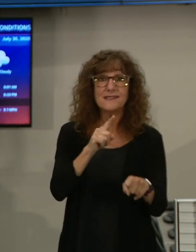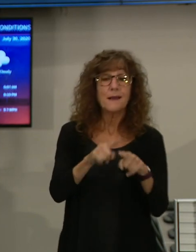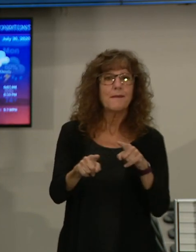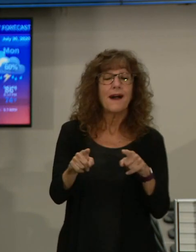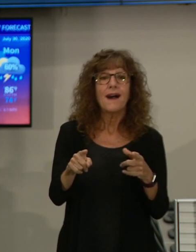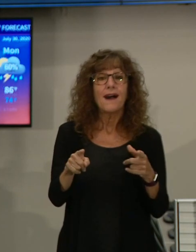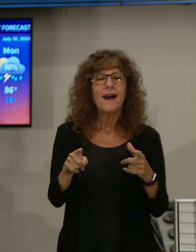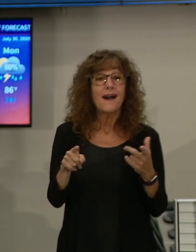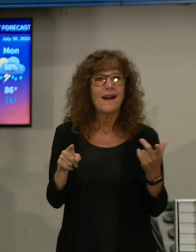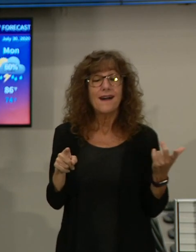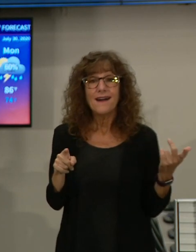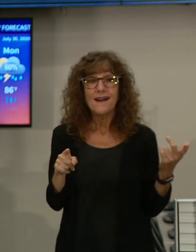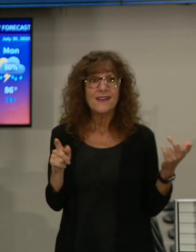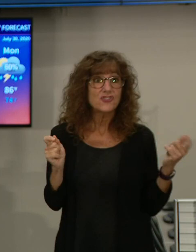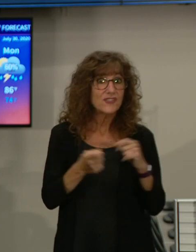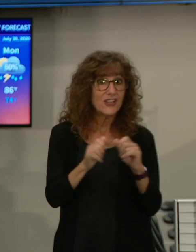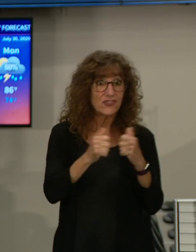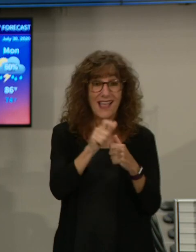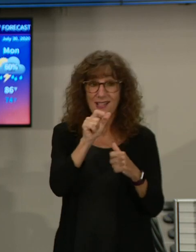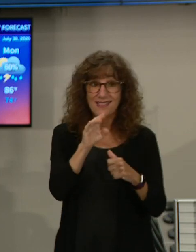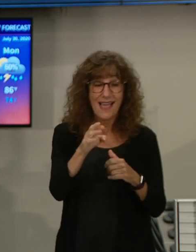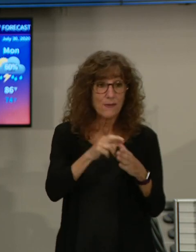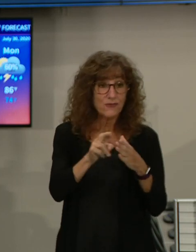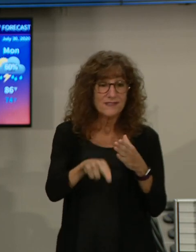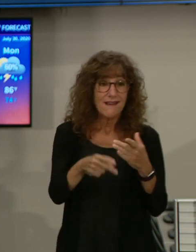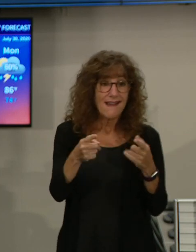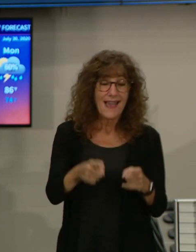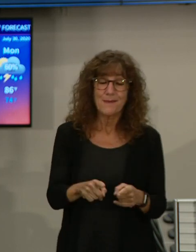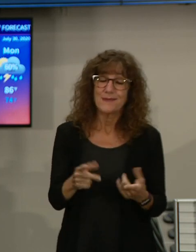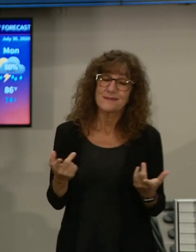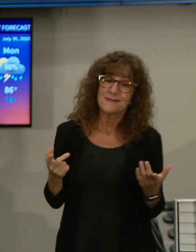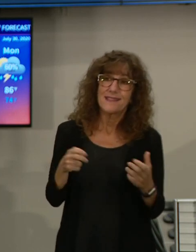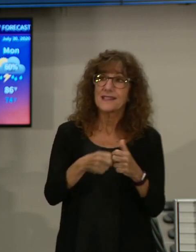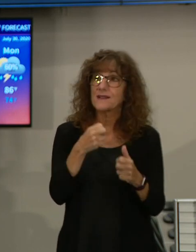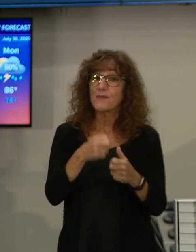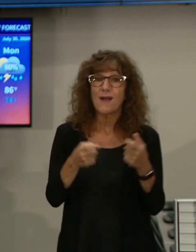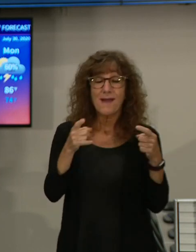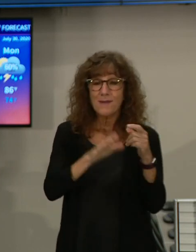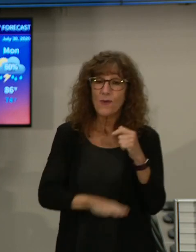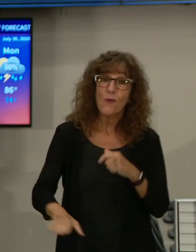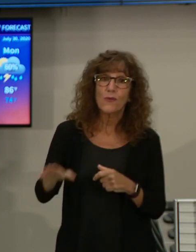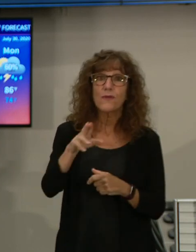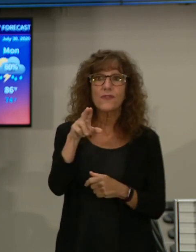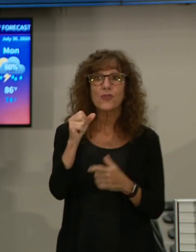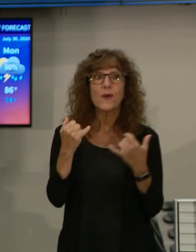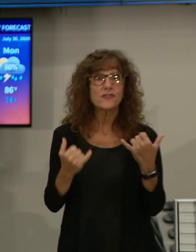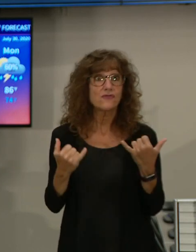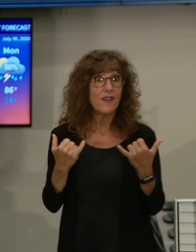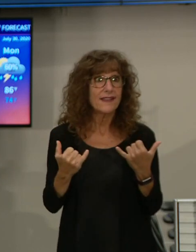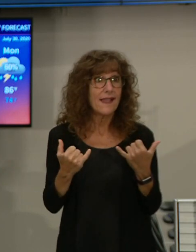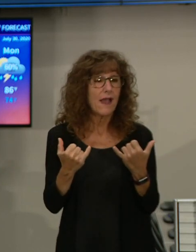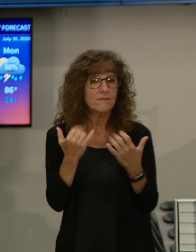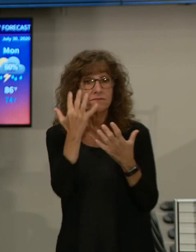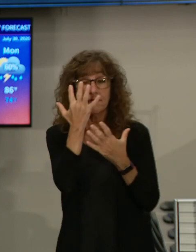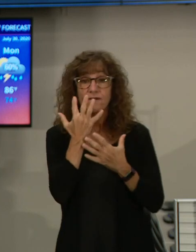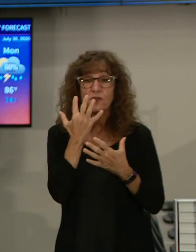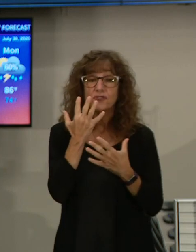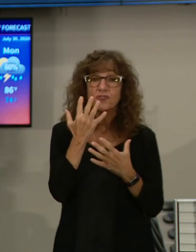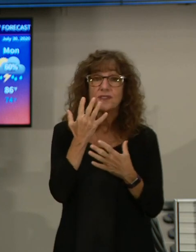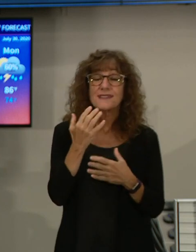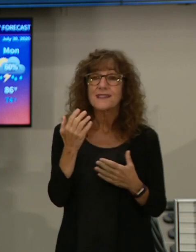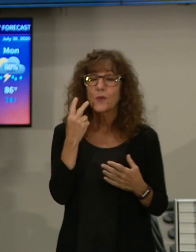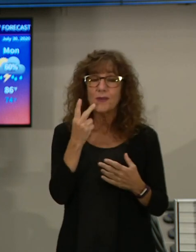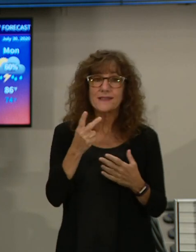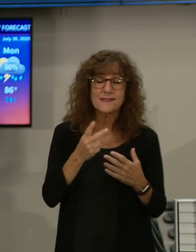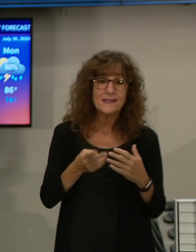getting in the lab and changing how the lab result occurs, this is a problem, again, that's happening nationally right now. Is unfortunately, as we see these surges